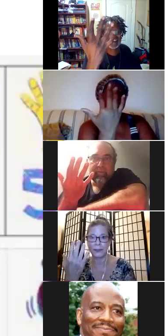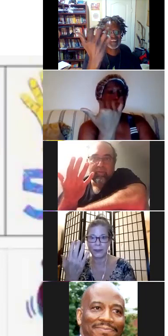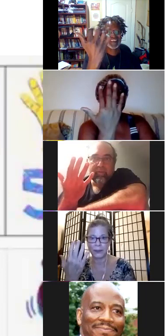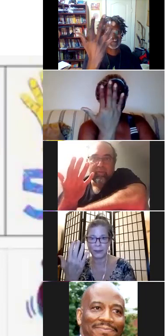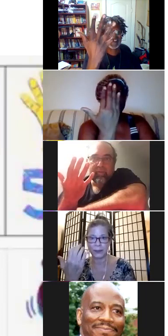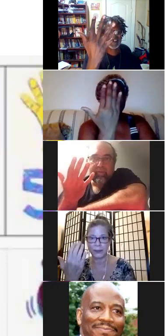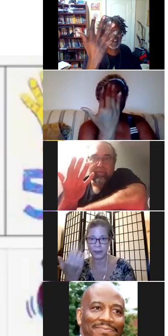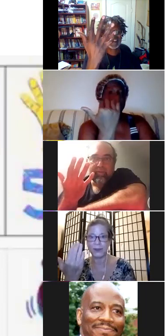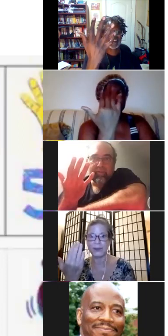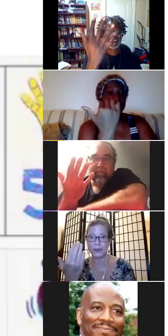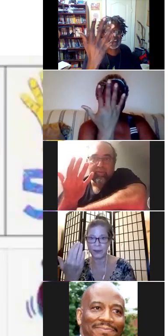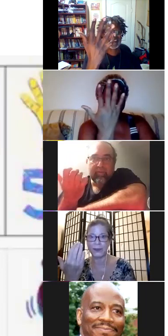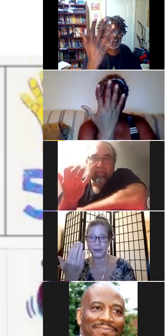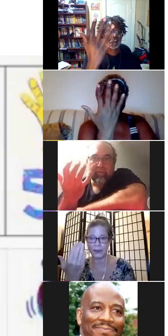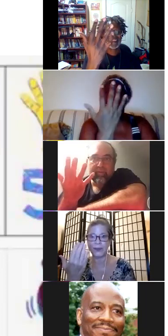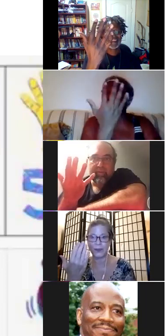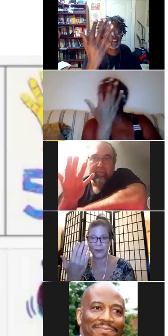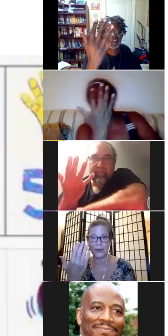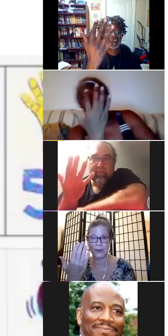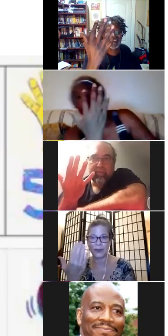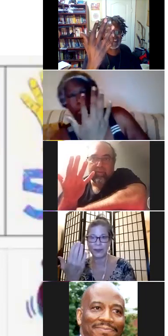You don't have to move your thumb. It's just 15.